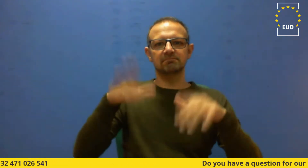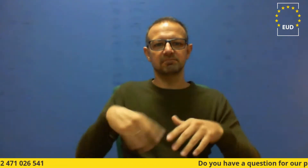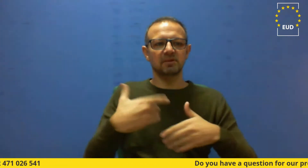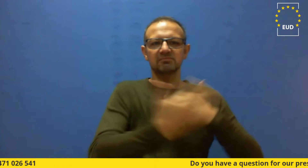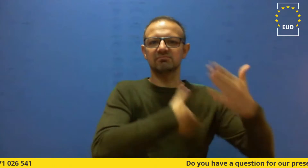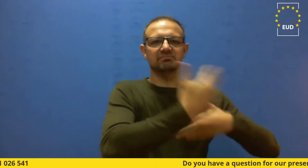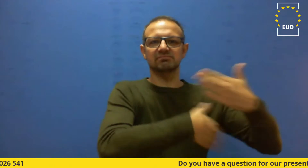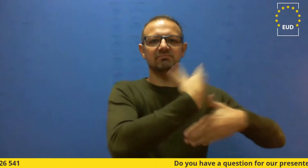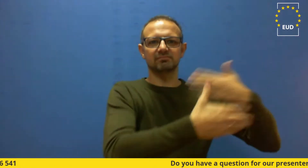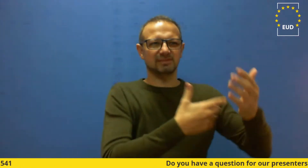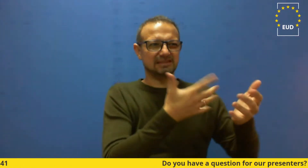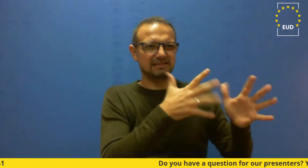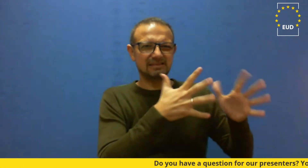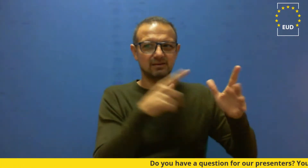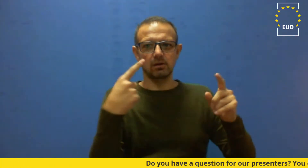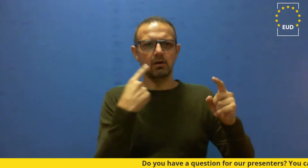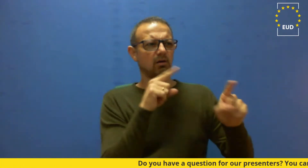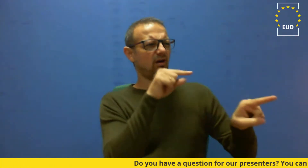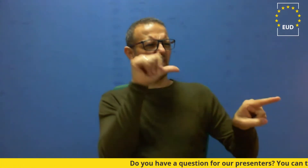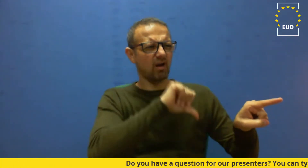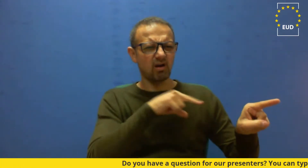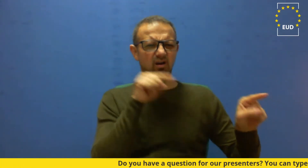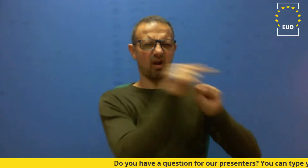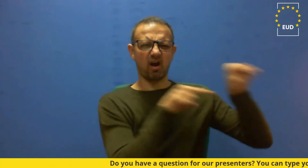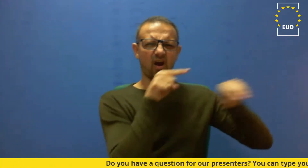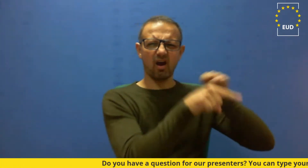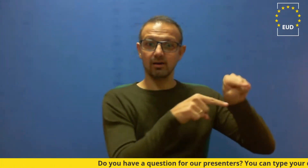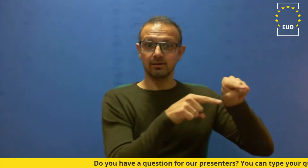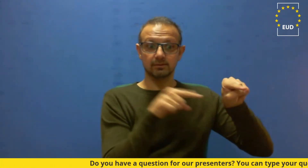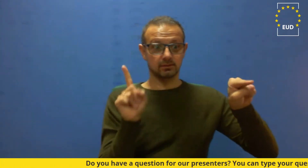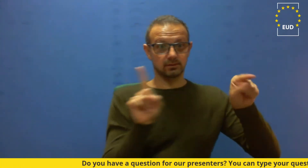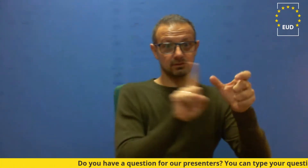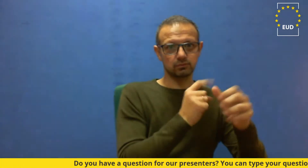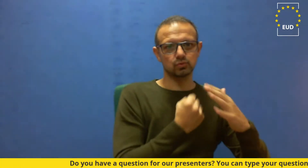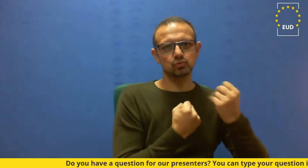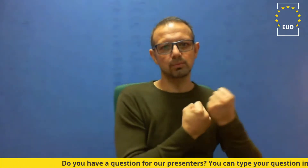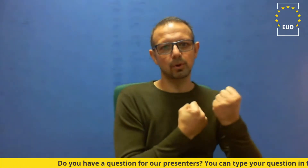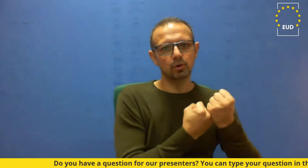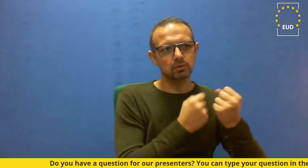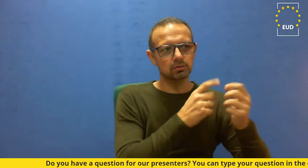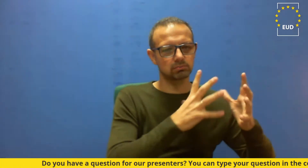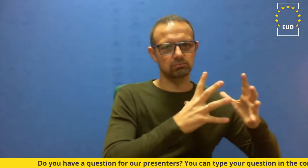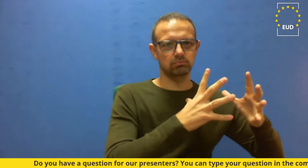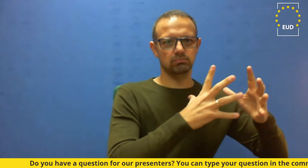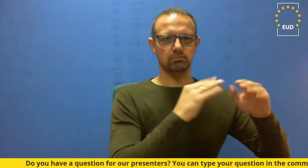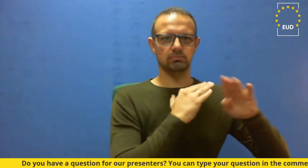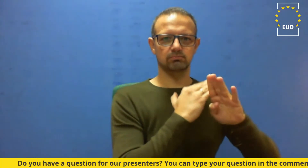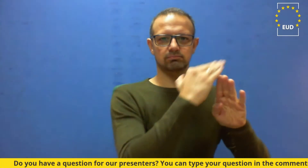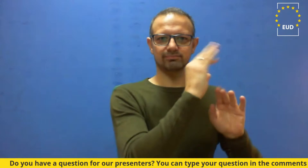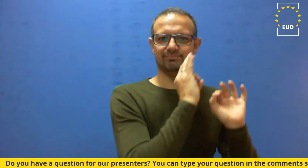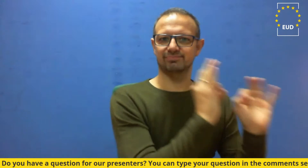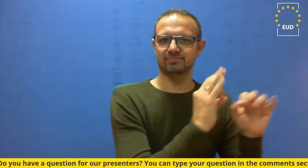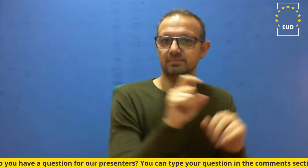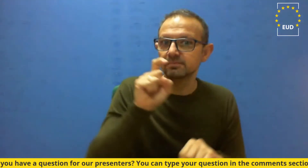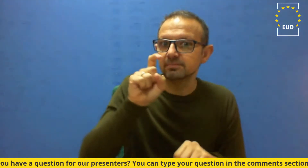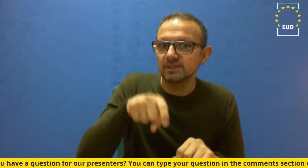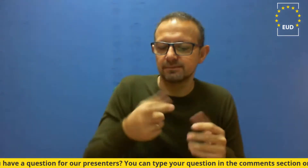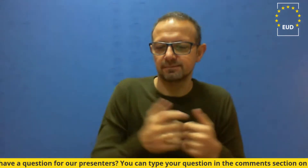being deaf or hearing, we need to make sure that there is a deaf sign master, someone supporting the actual language output.